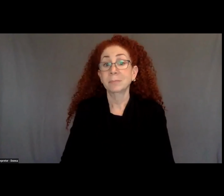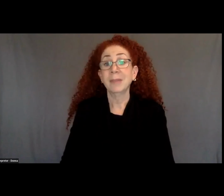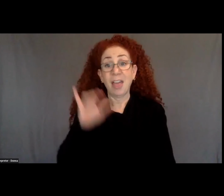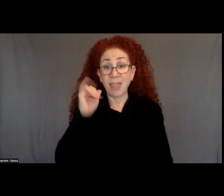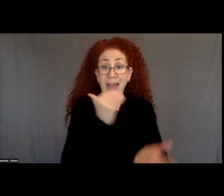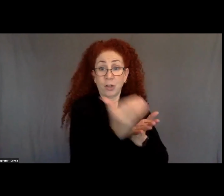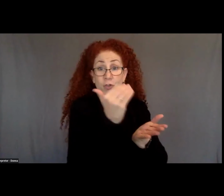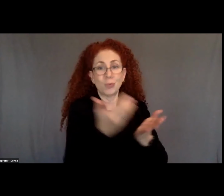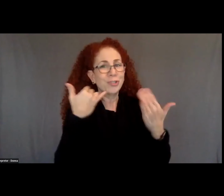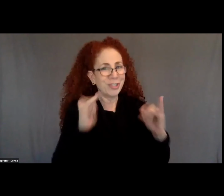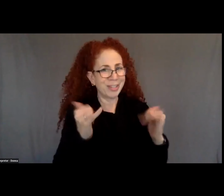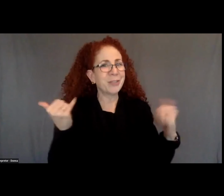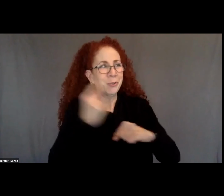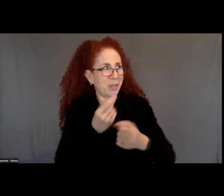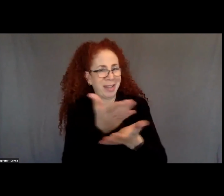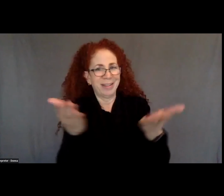today.